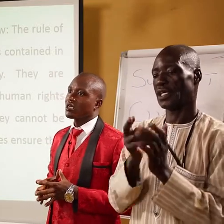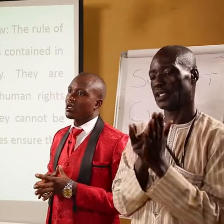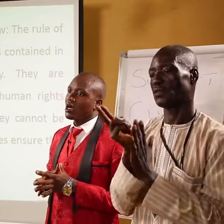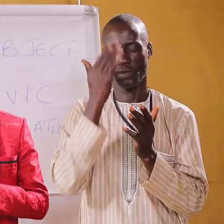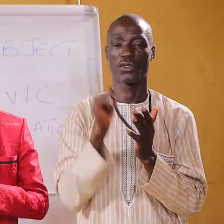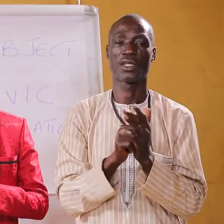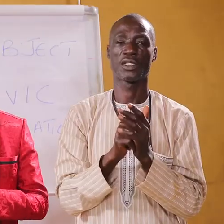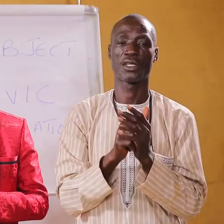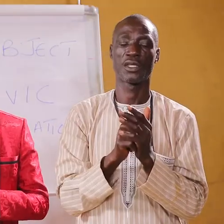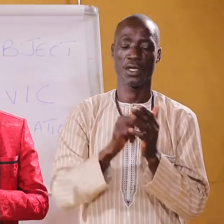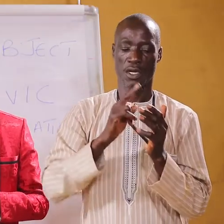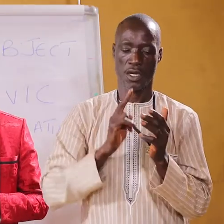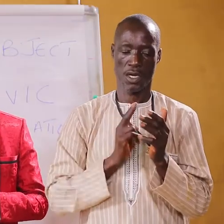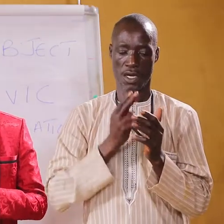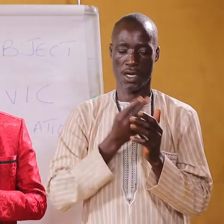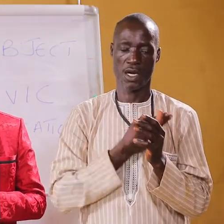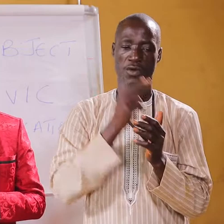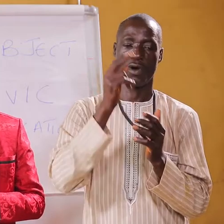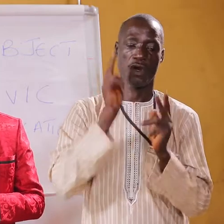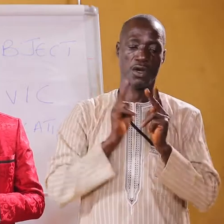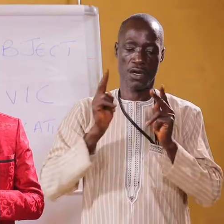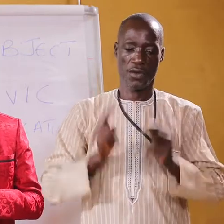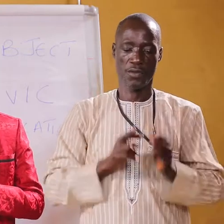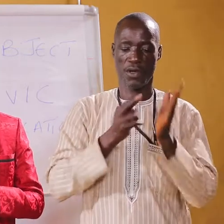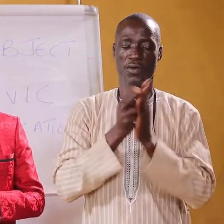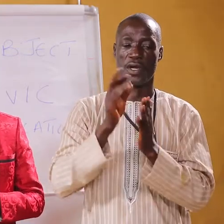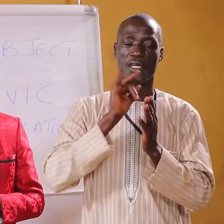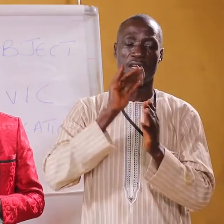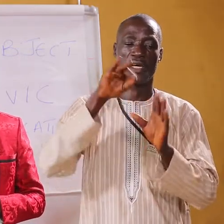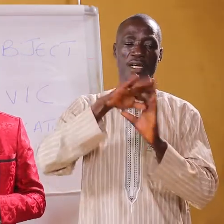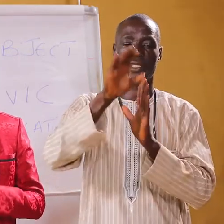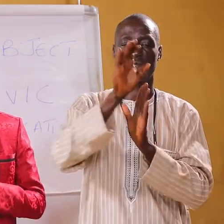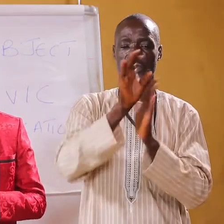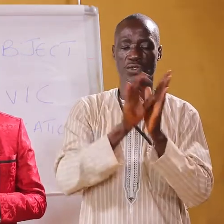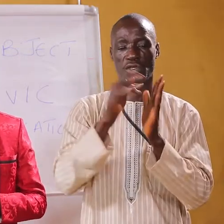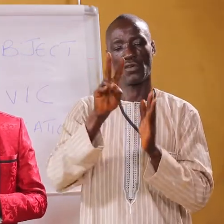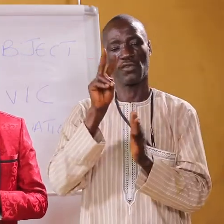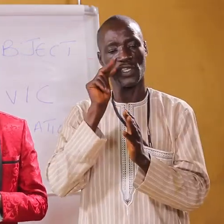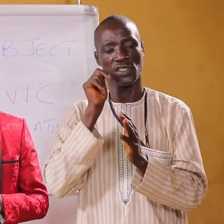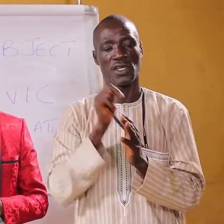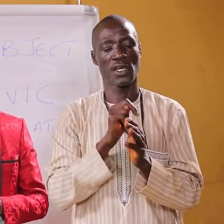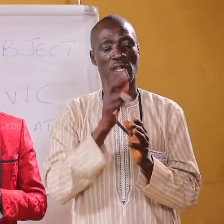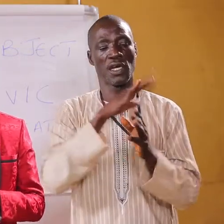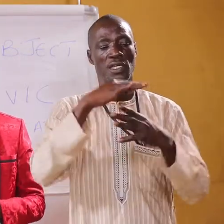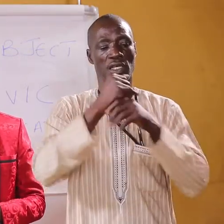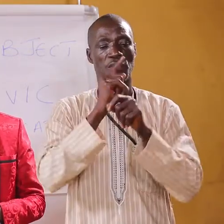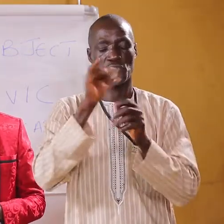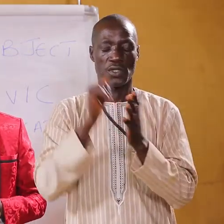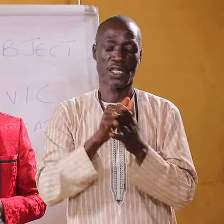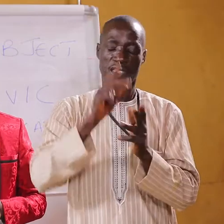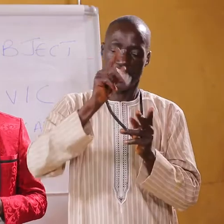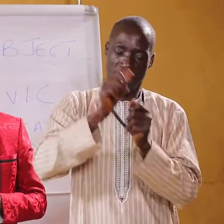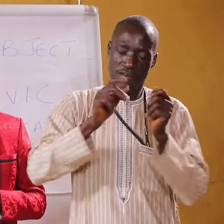that our fundamental human rights are enshrined in a document called the Constitution. Example, we have rights to